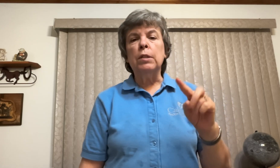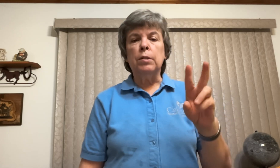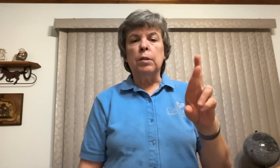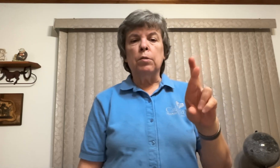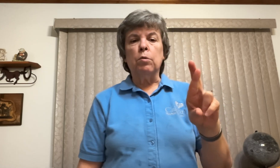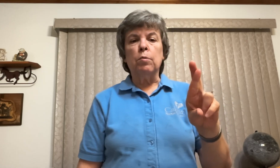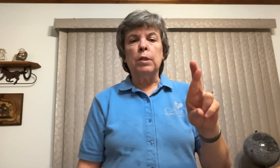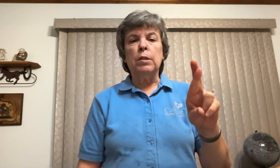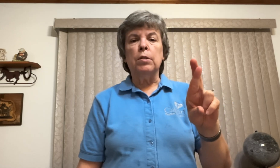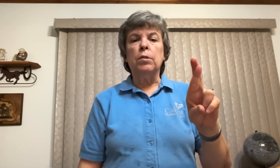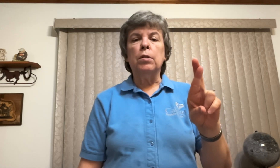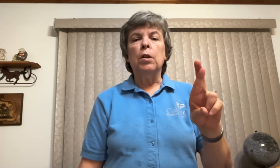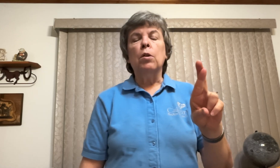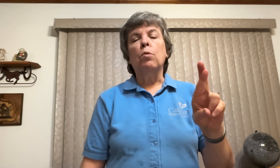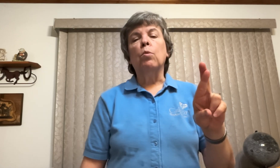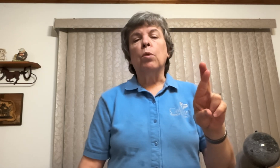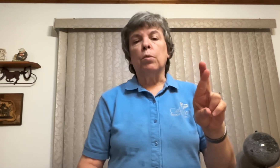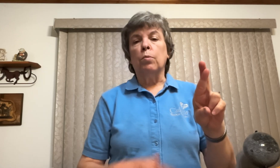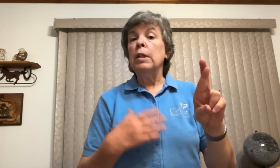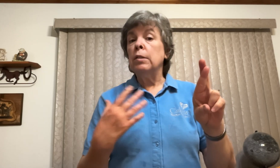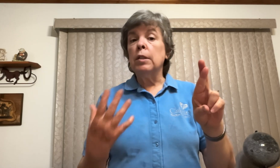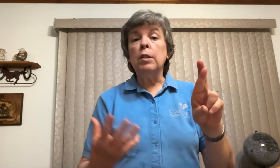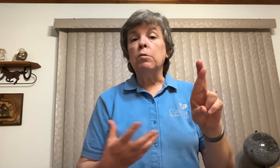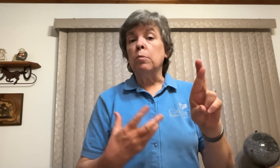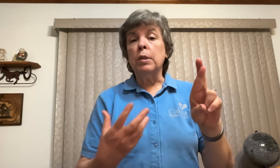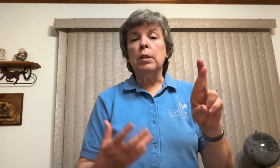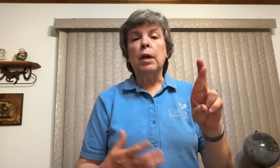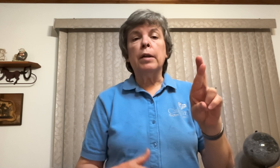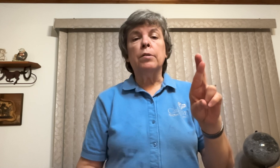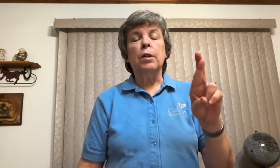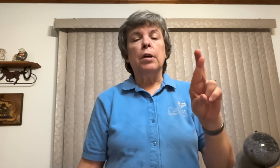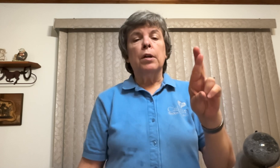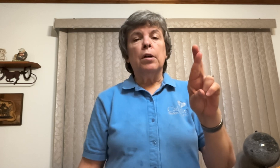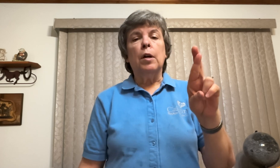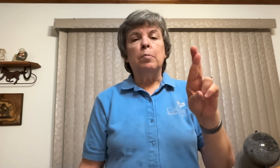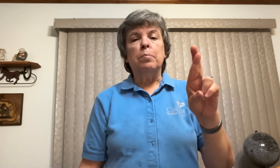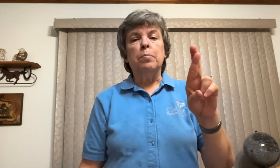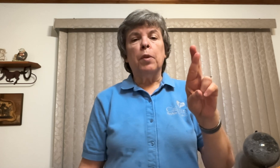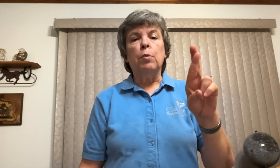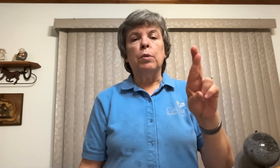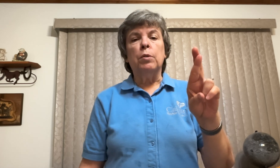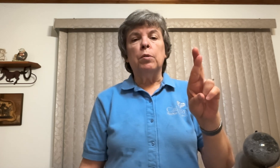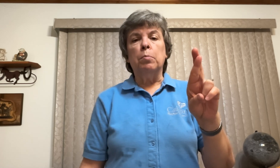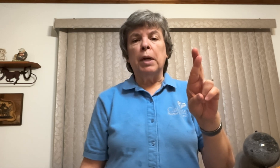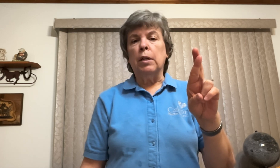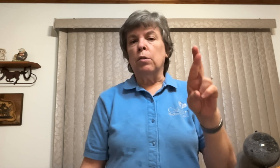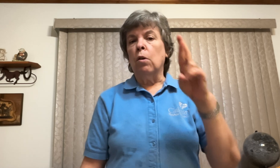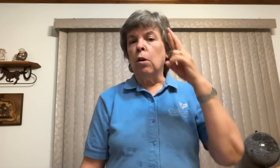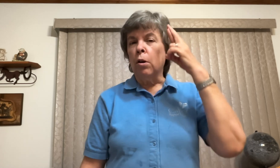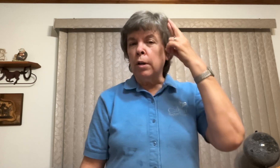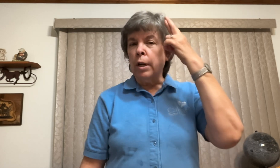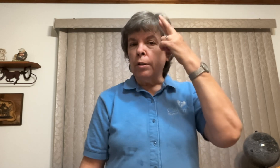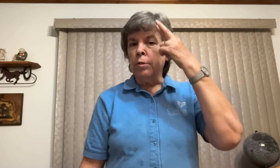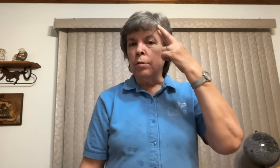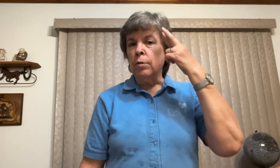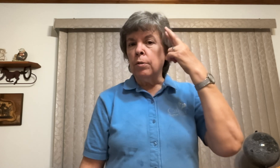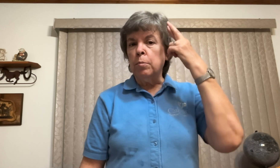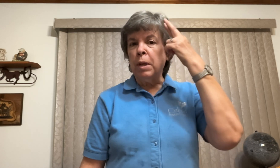reason or reasons or reasoning or realize, you would make an R and make the